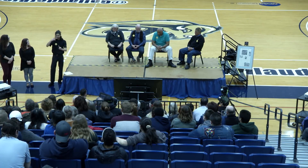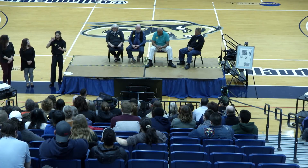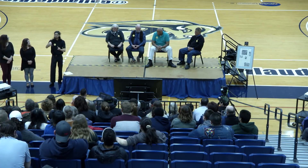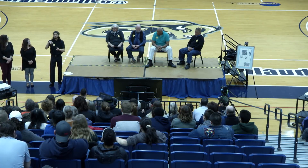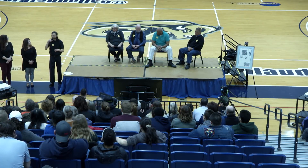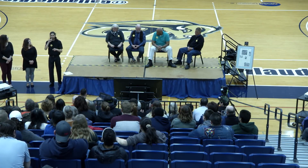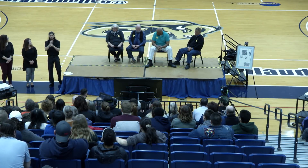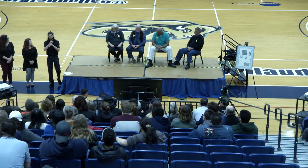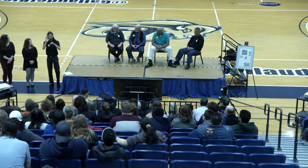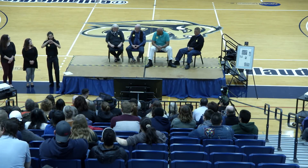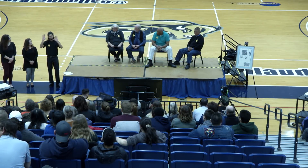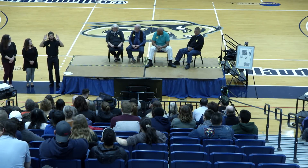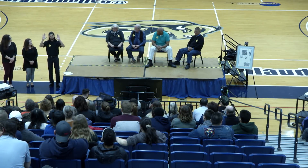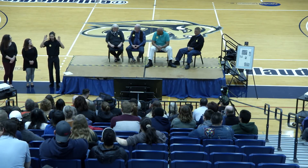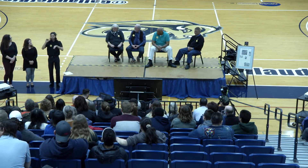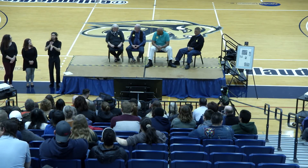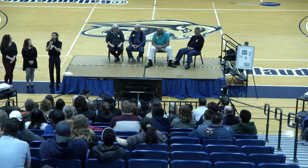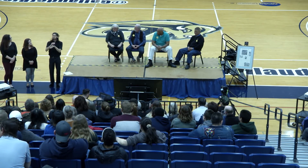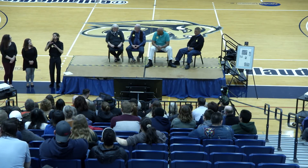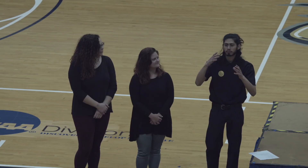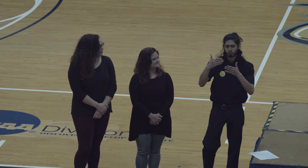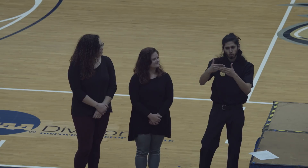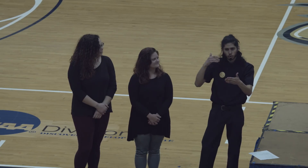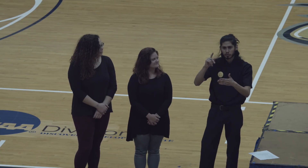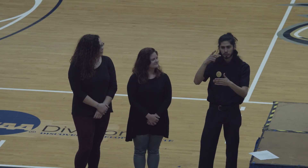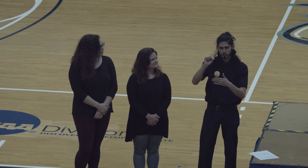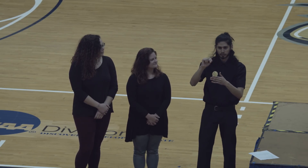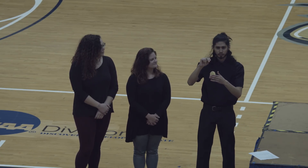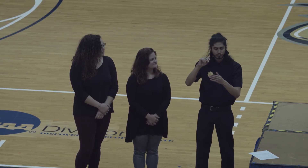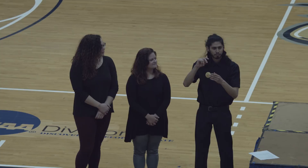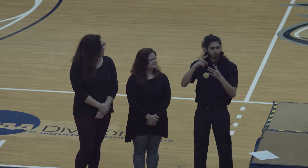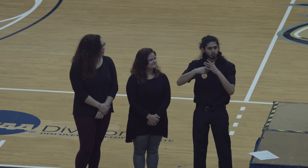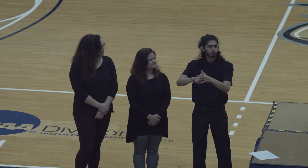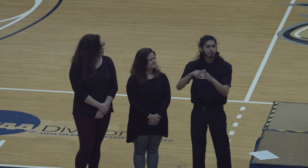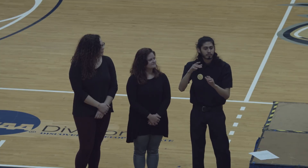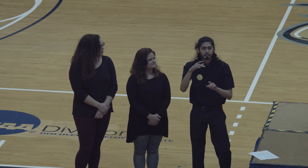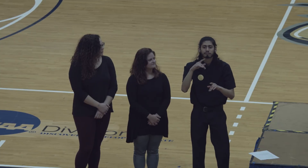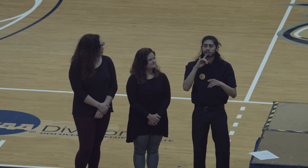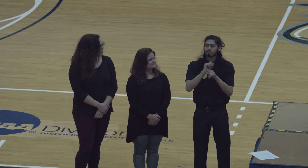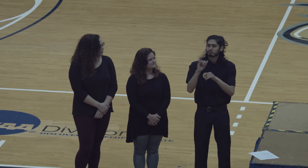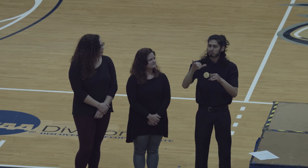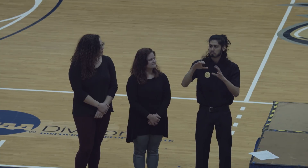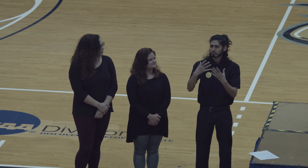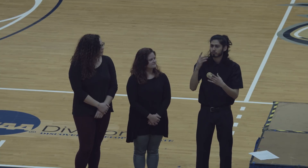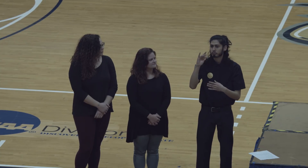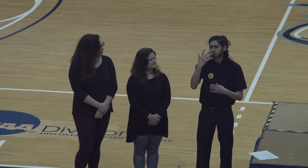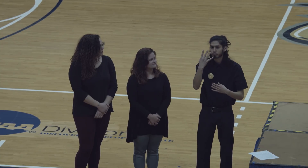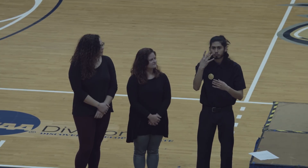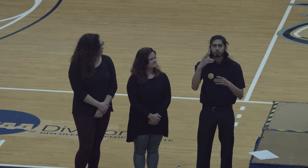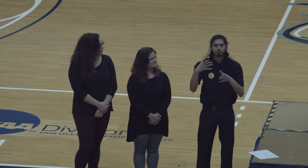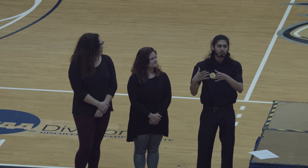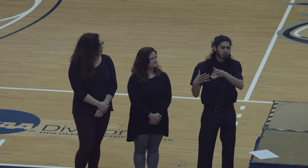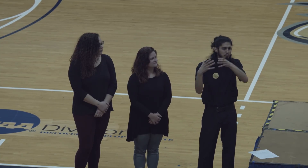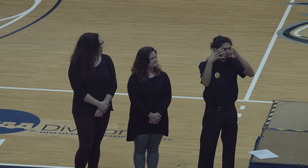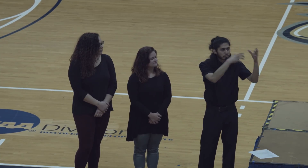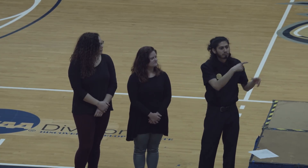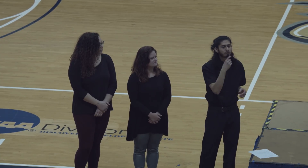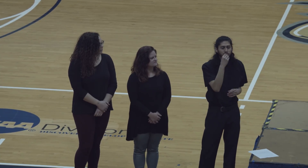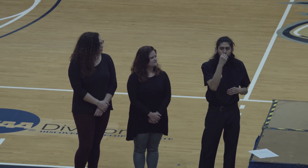Day one of this historical moment. Sunday night, just before Deaf President Now, we had the group